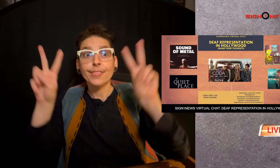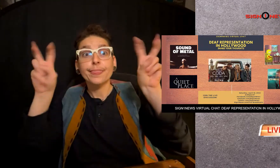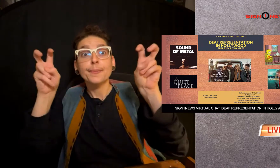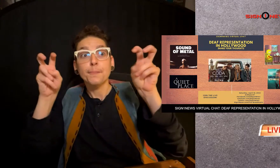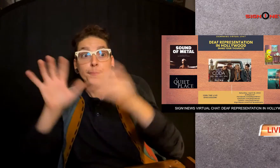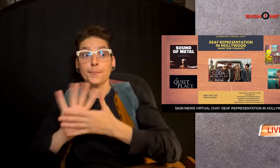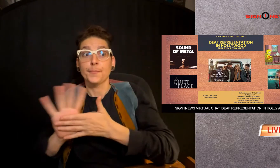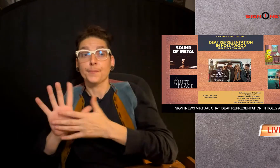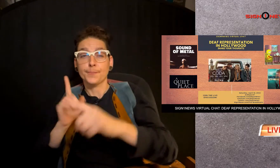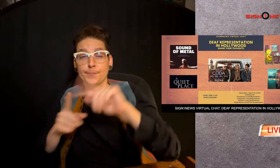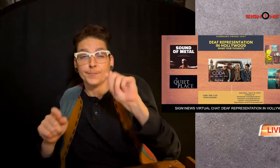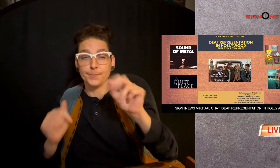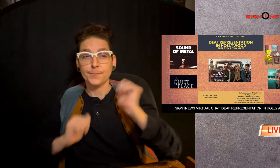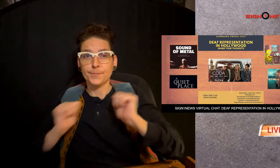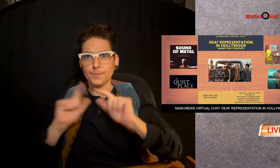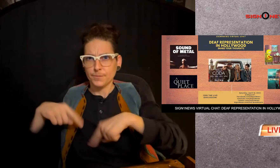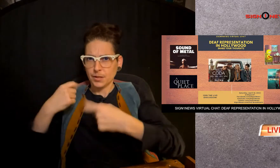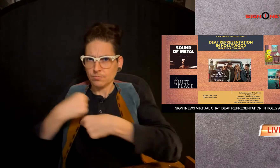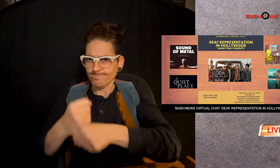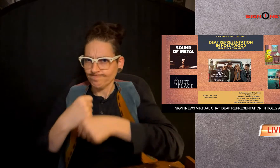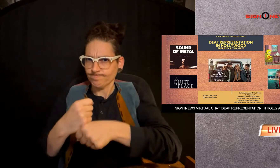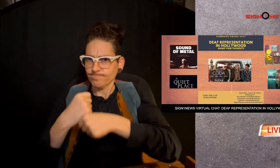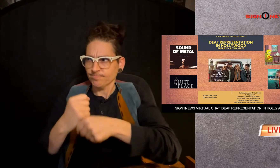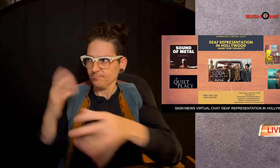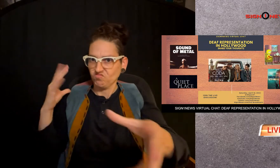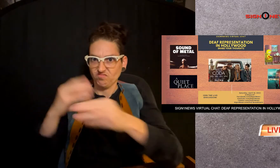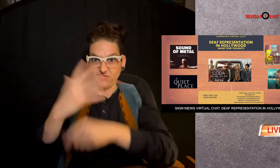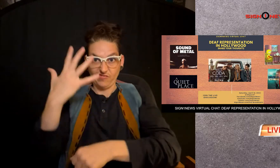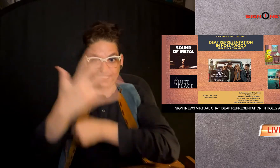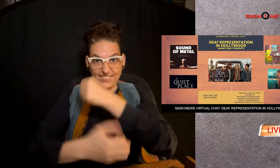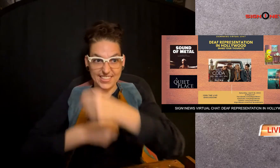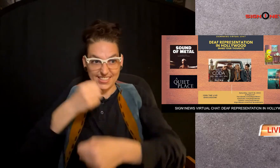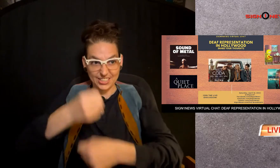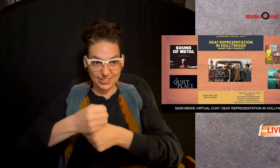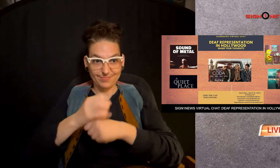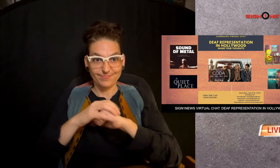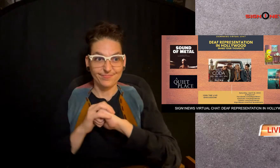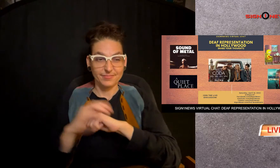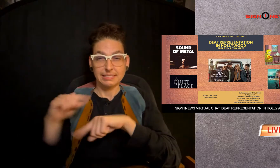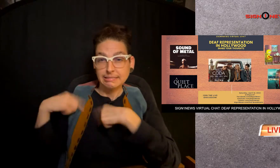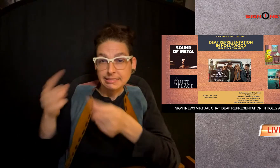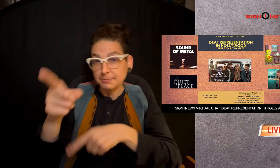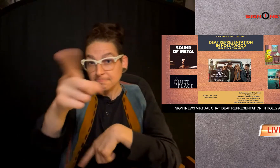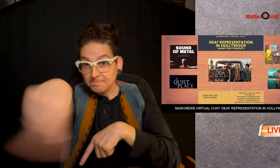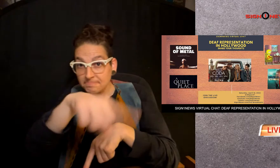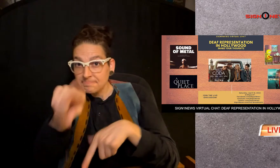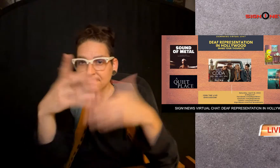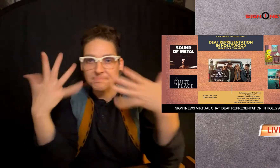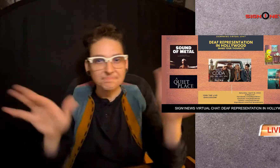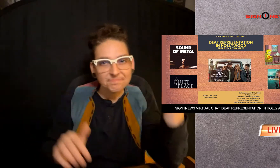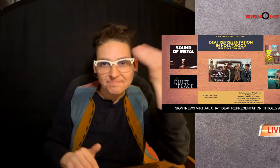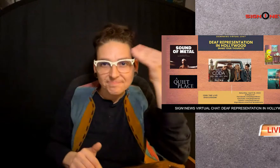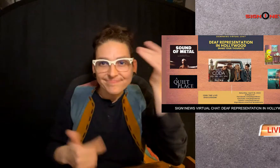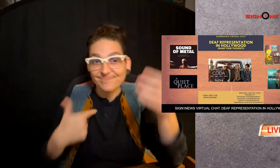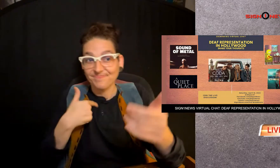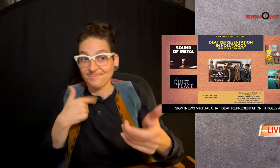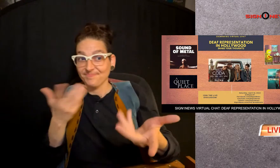Have you noticed how many deaf themed movies and TV shows have been produced in the